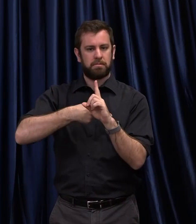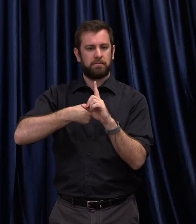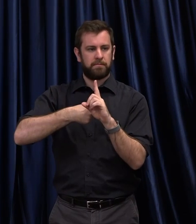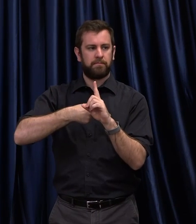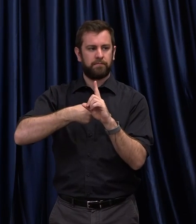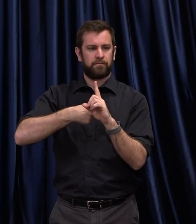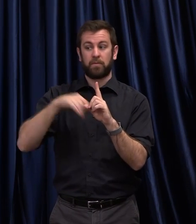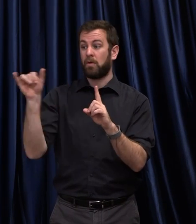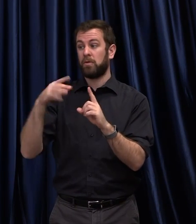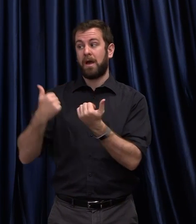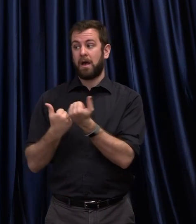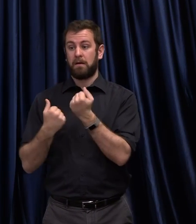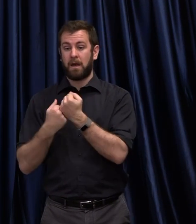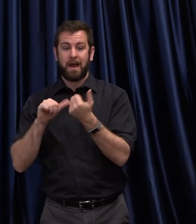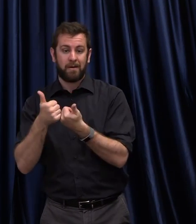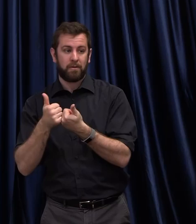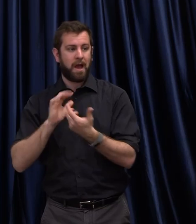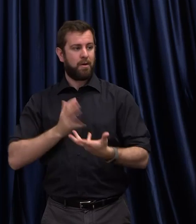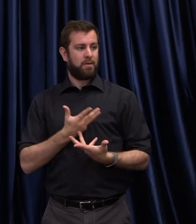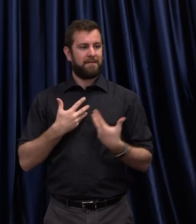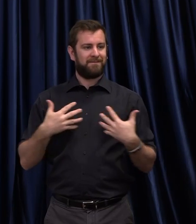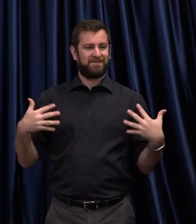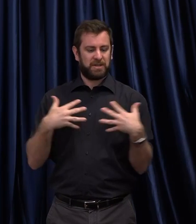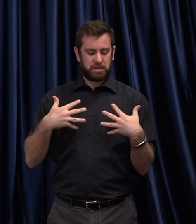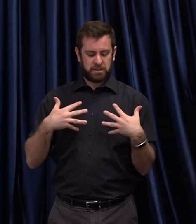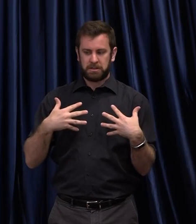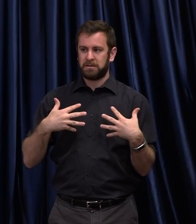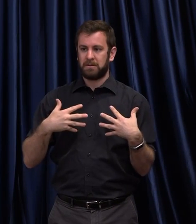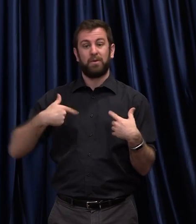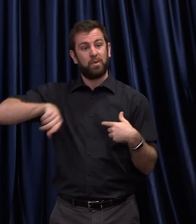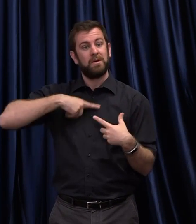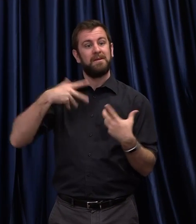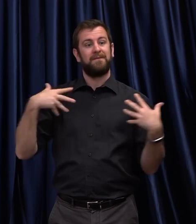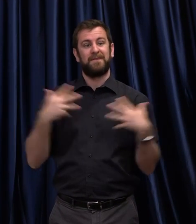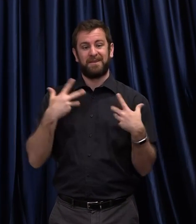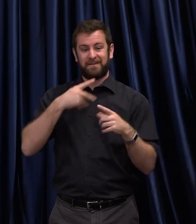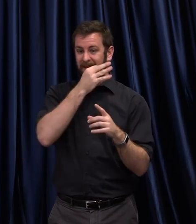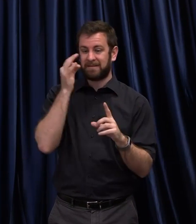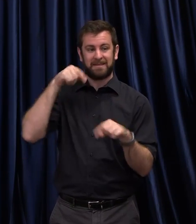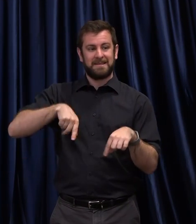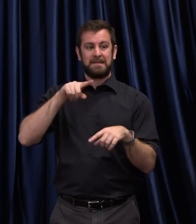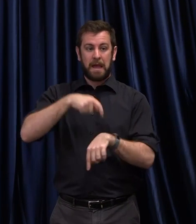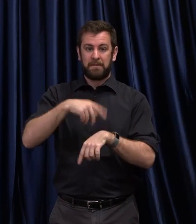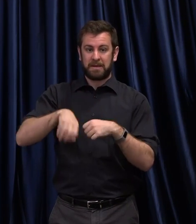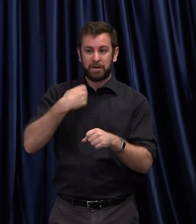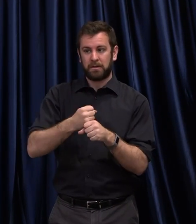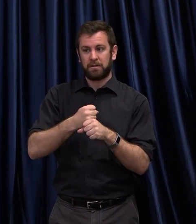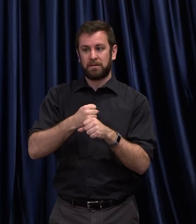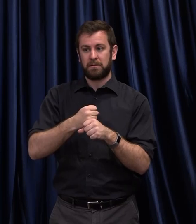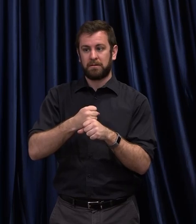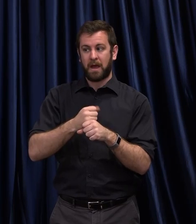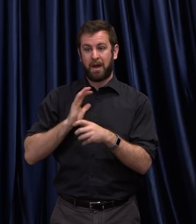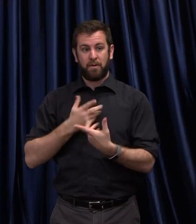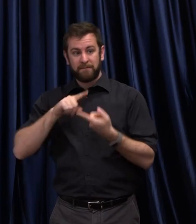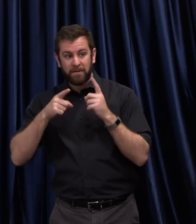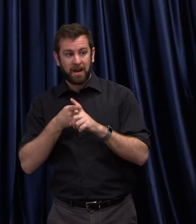fears. We feared fasting in this time of the year. Our friends and colleagues thought that we were